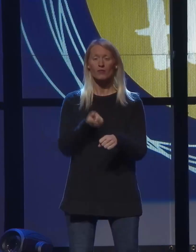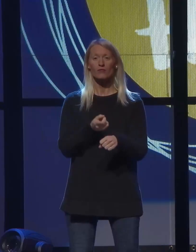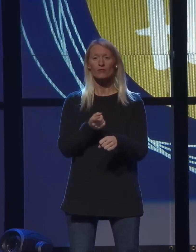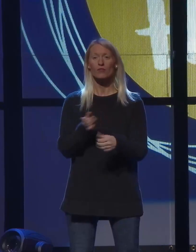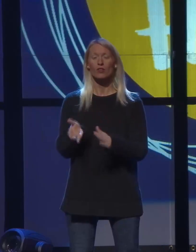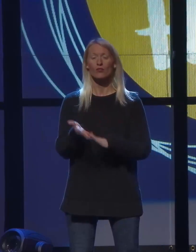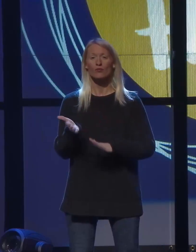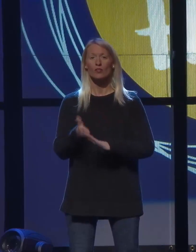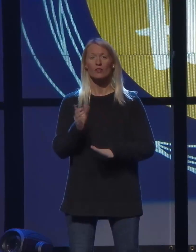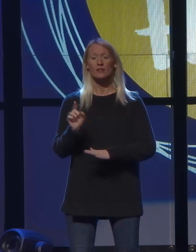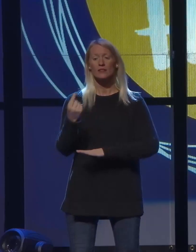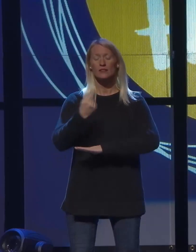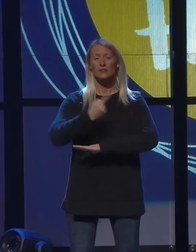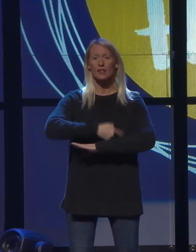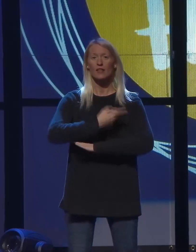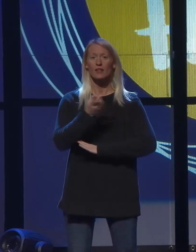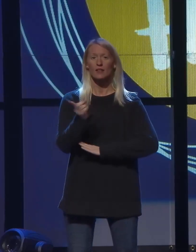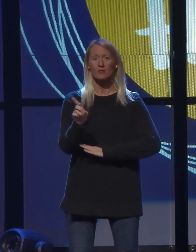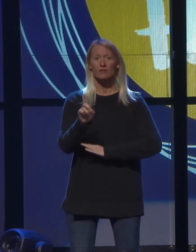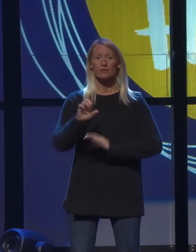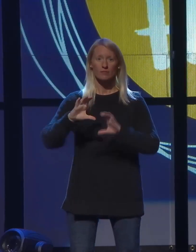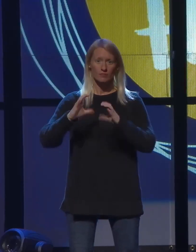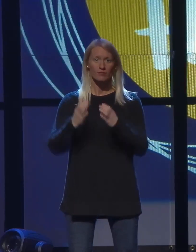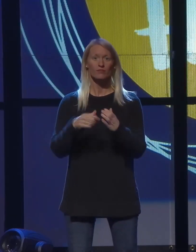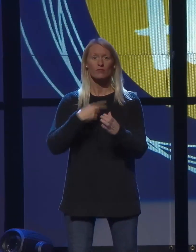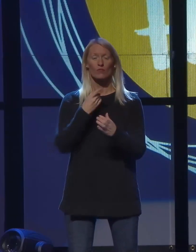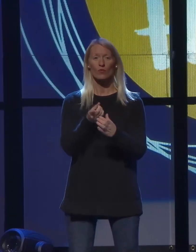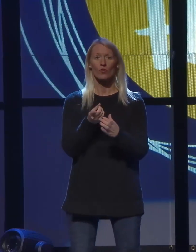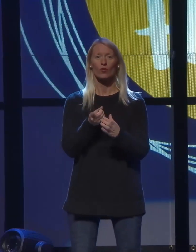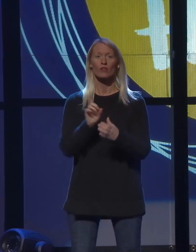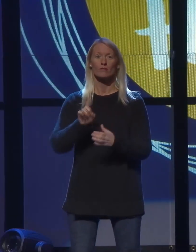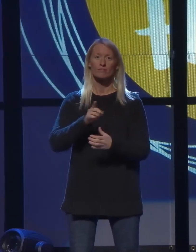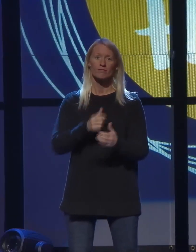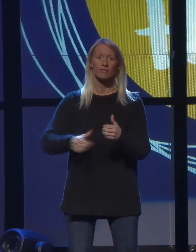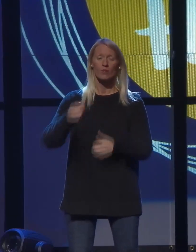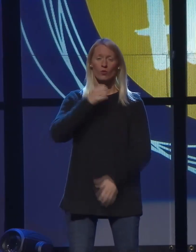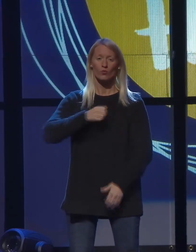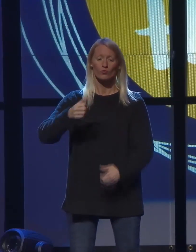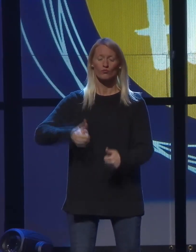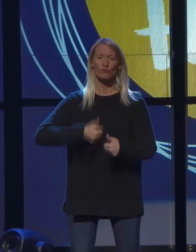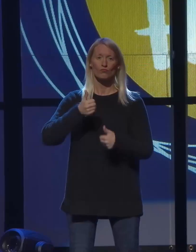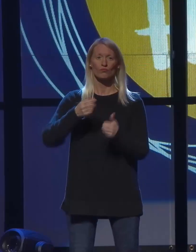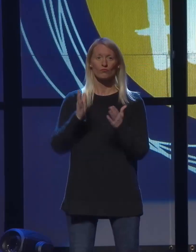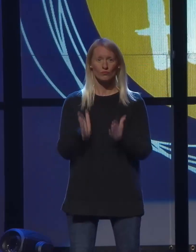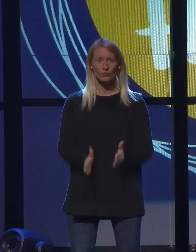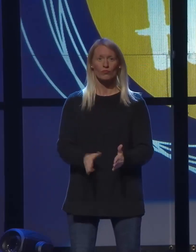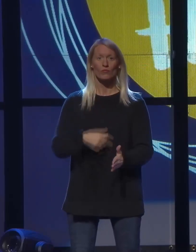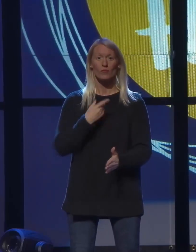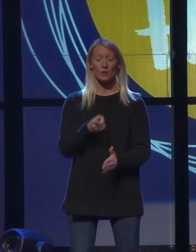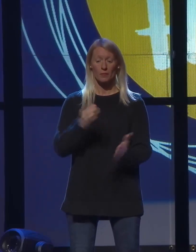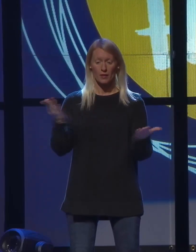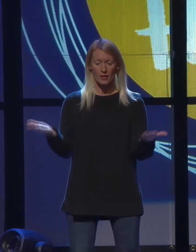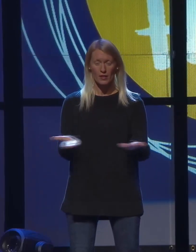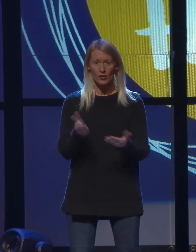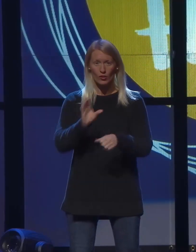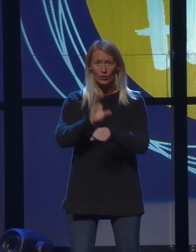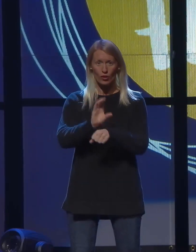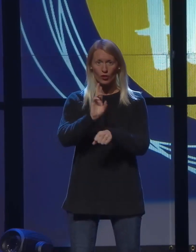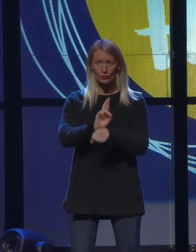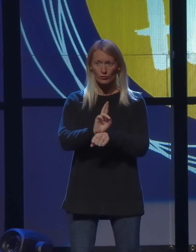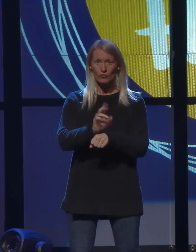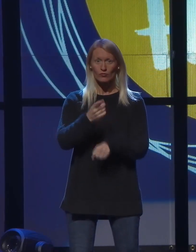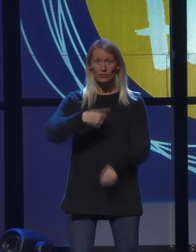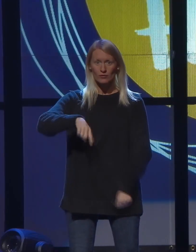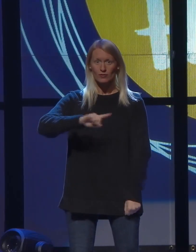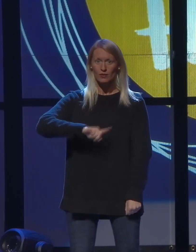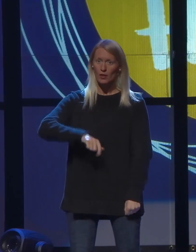seniors. But here at Crossroads, I volunteer every now and again, and they are brave enough to give me a microphone at times.